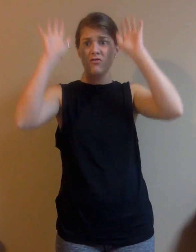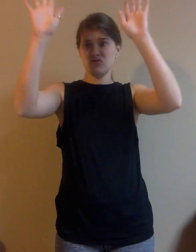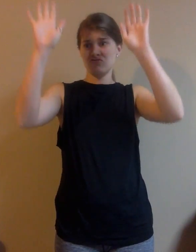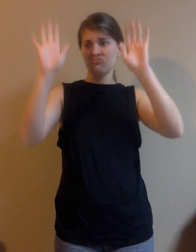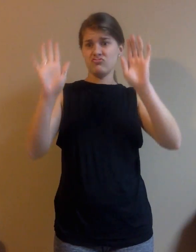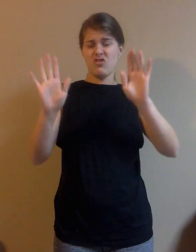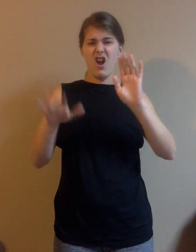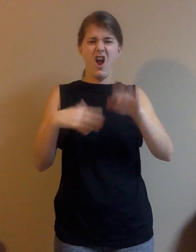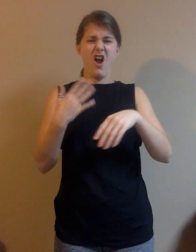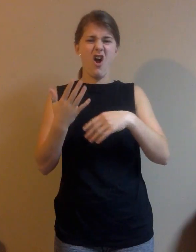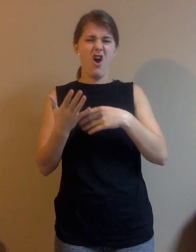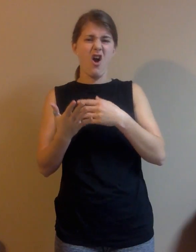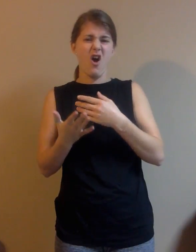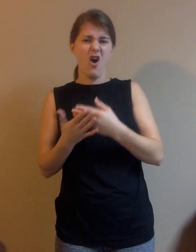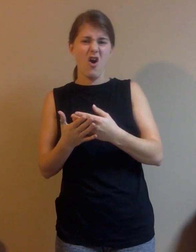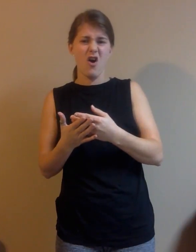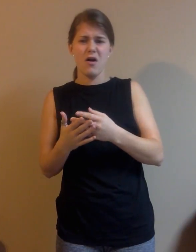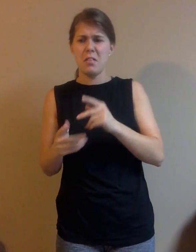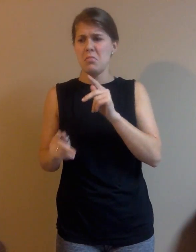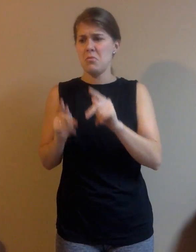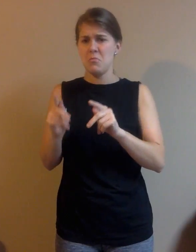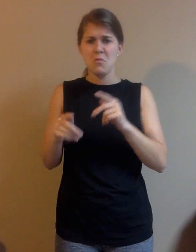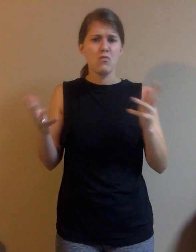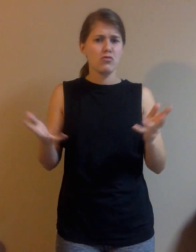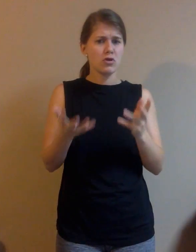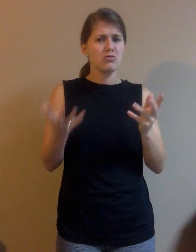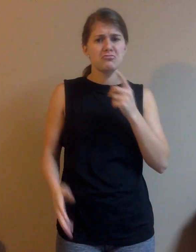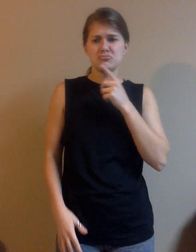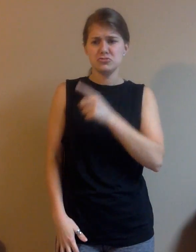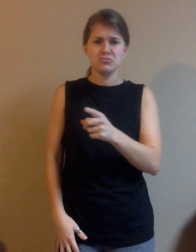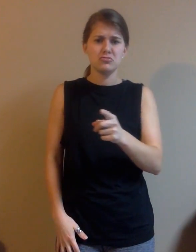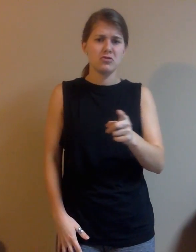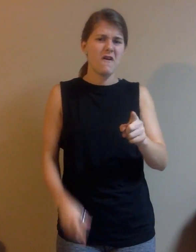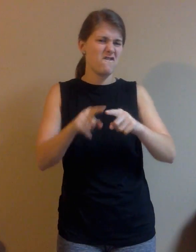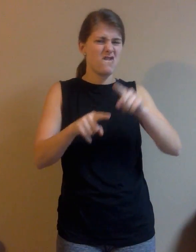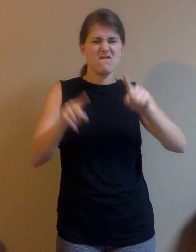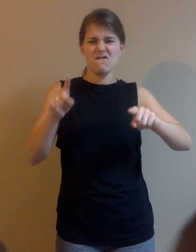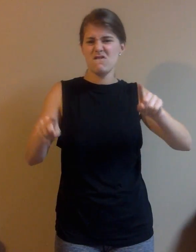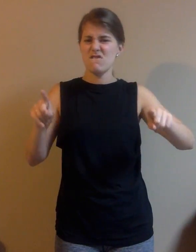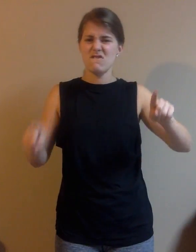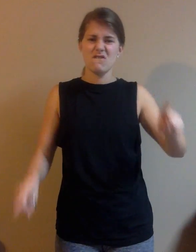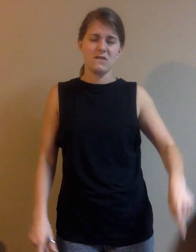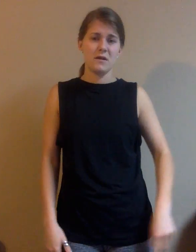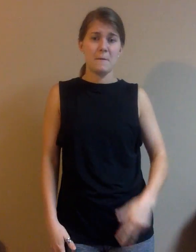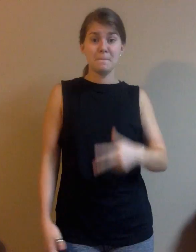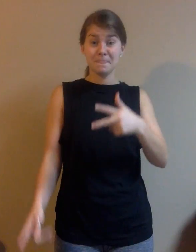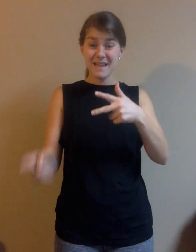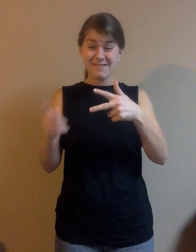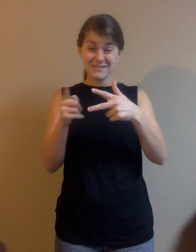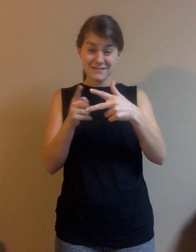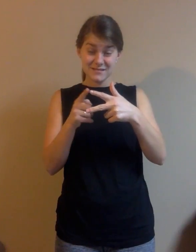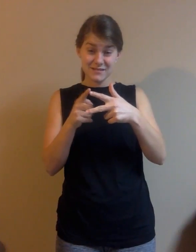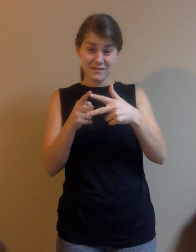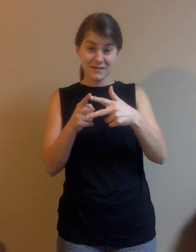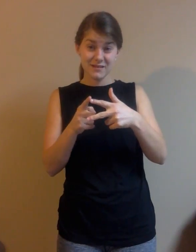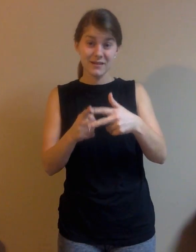here. Just the variety of it and the range of it. The second is that it's put us in a place where we have no idea what's going to